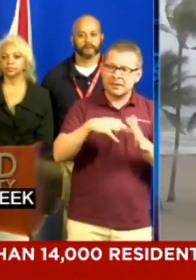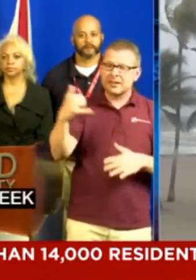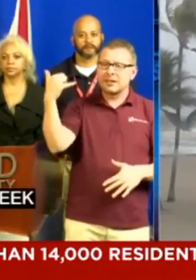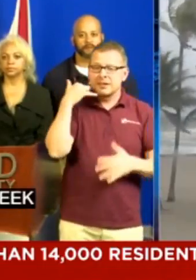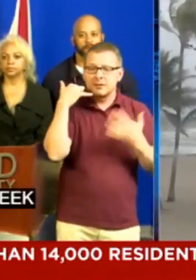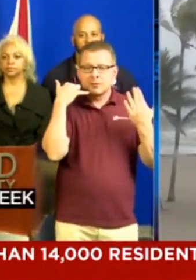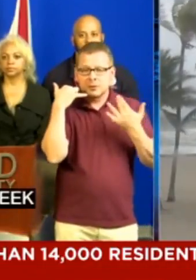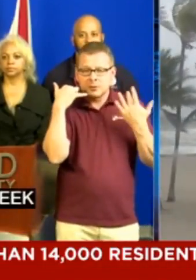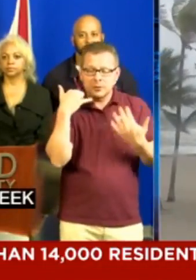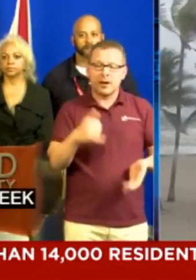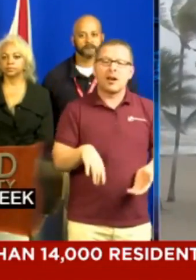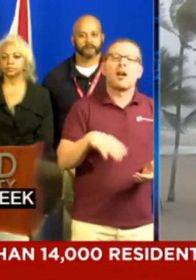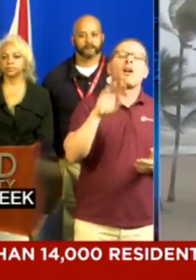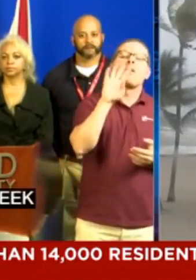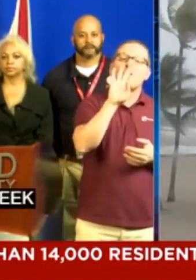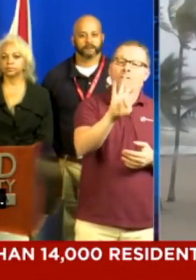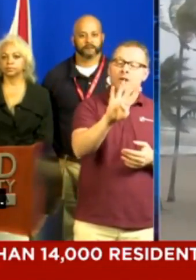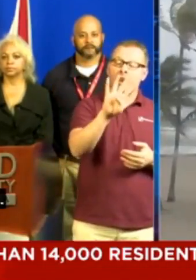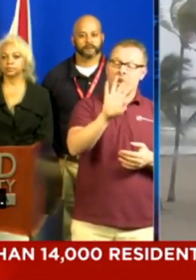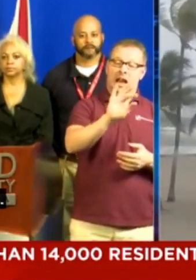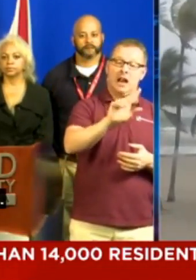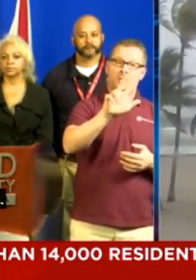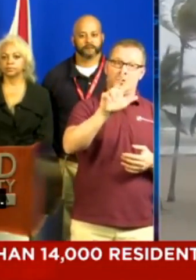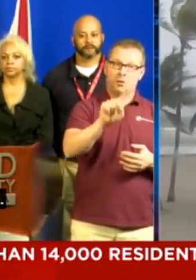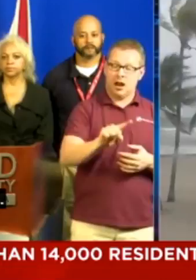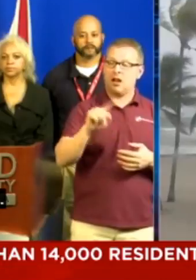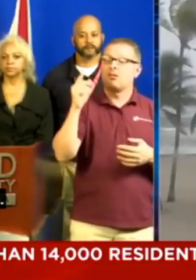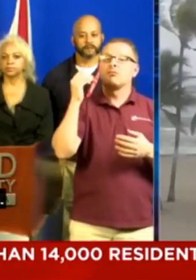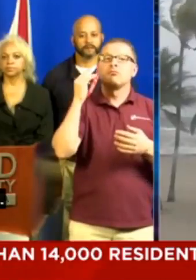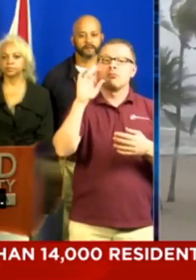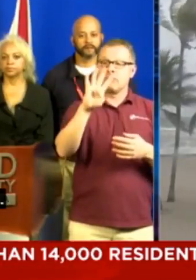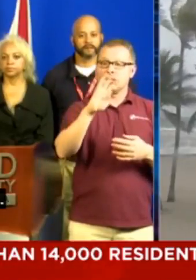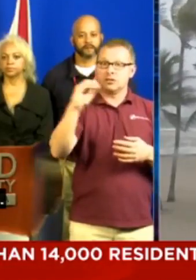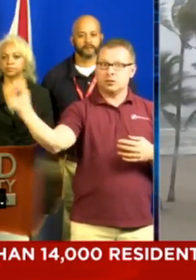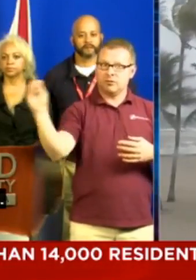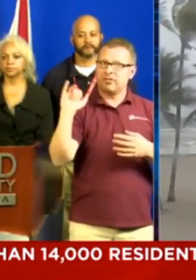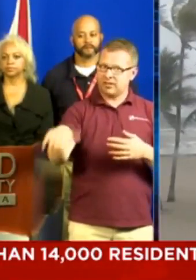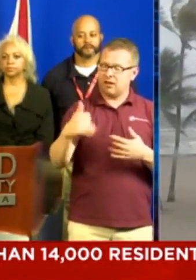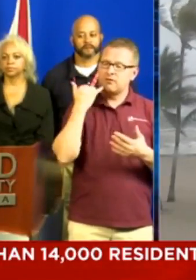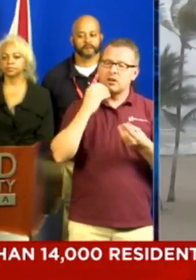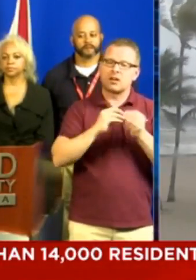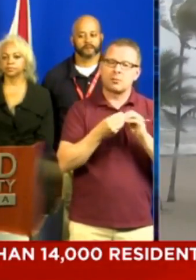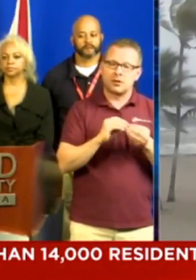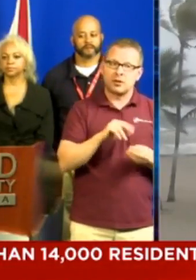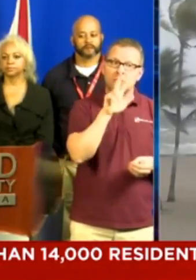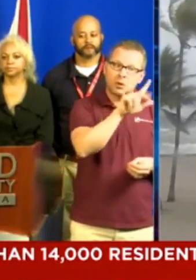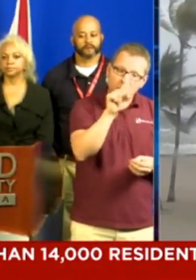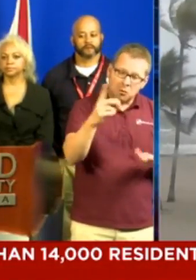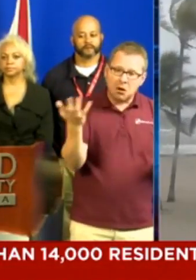954-831-4000. The hotline has assisted over 19,000 callers since Tuesday. Visit